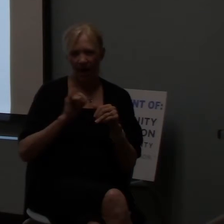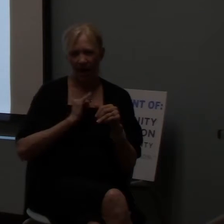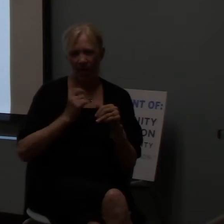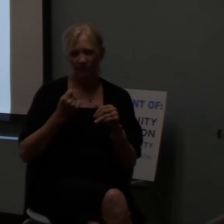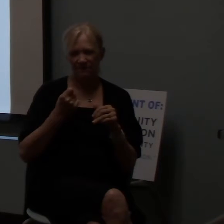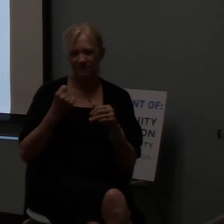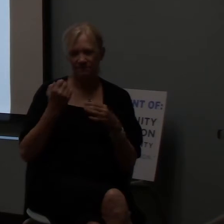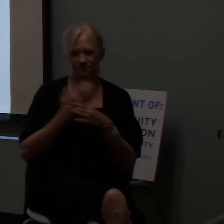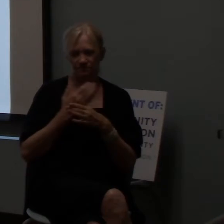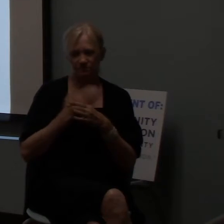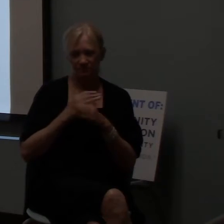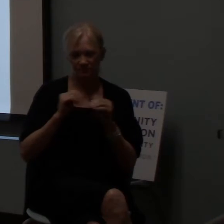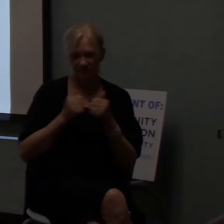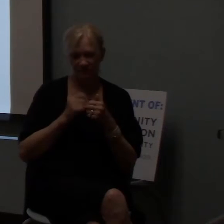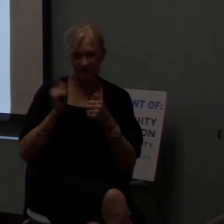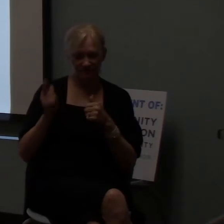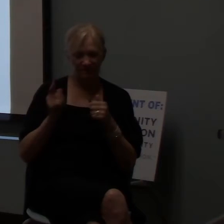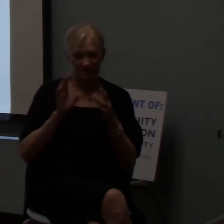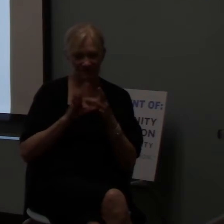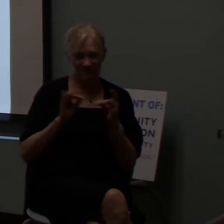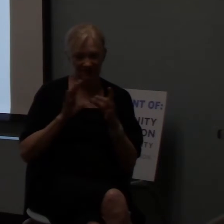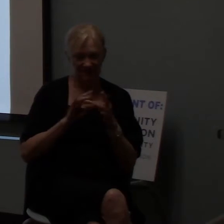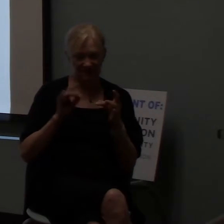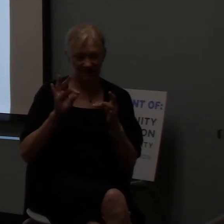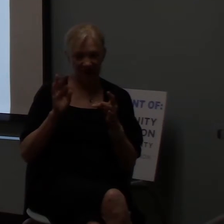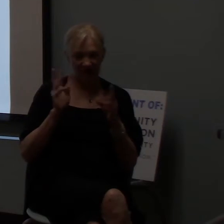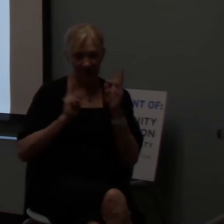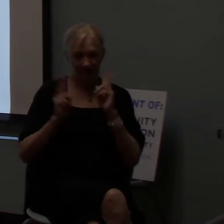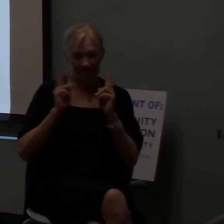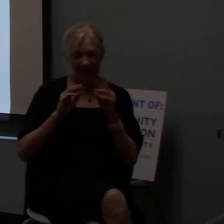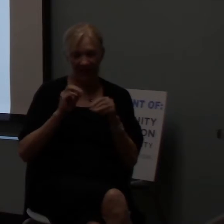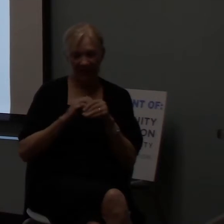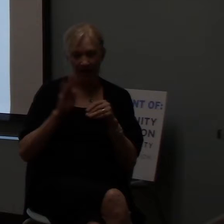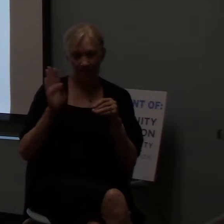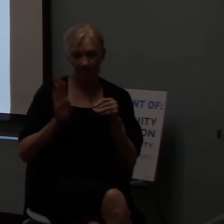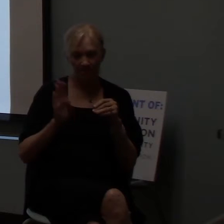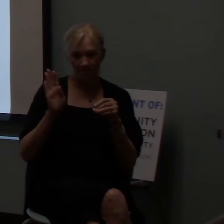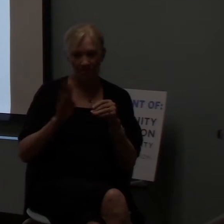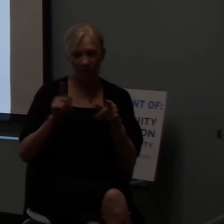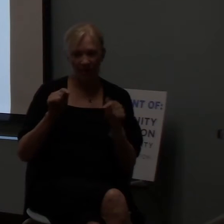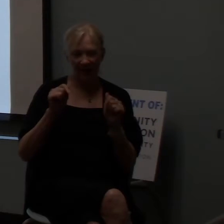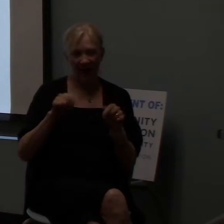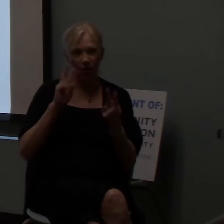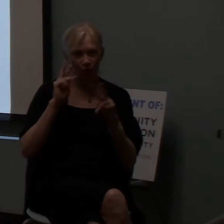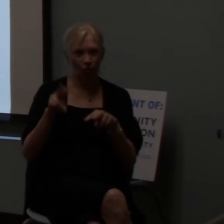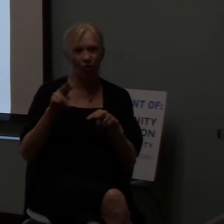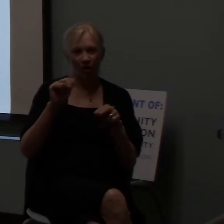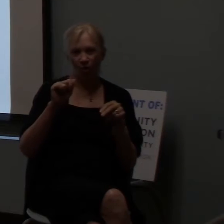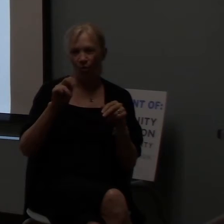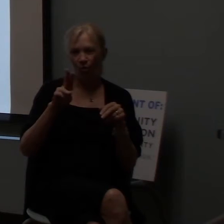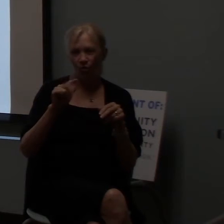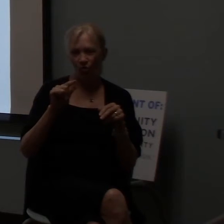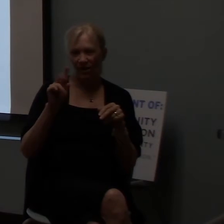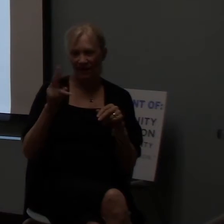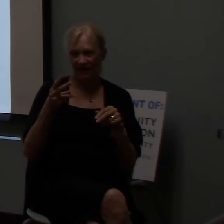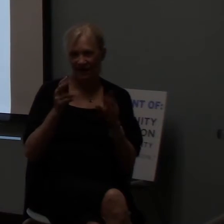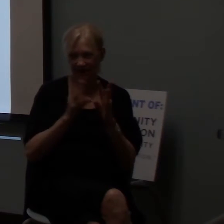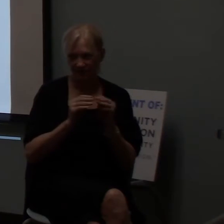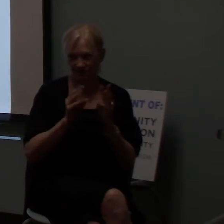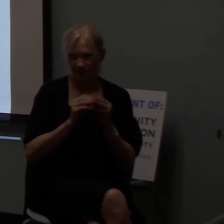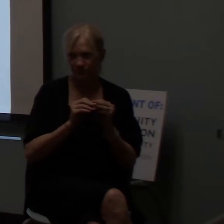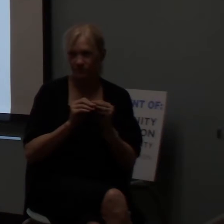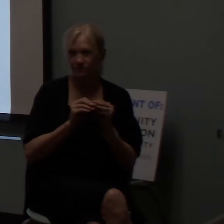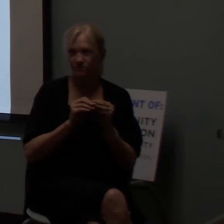they commented on the quality of the people in Boulder. You can go to the August 2nd meeting of last year and see that